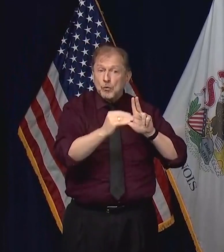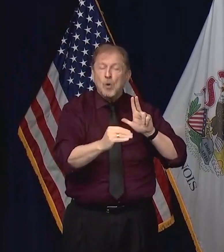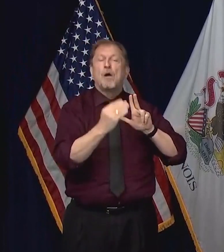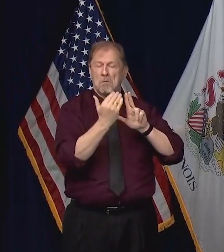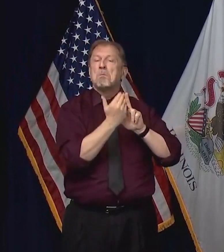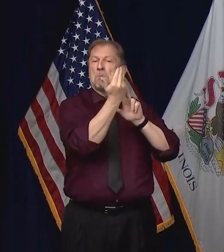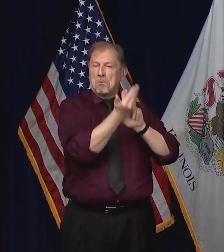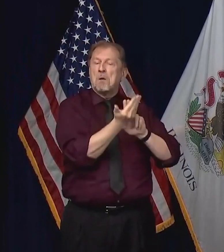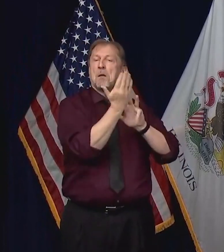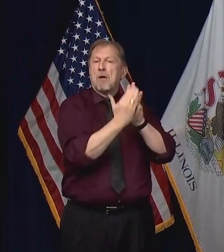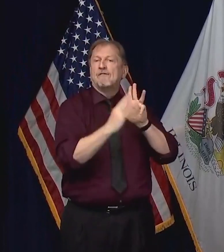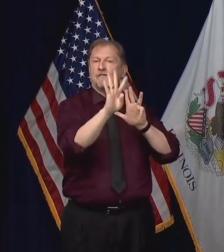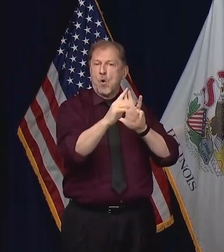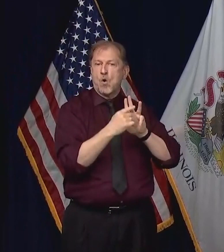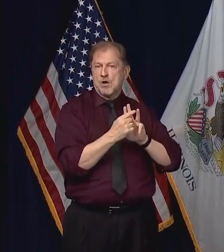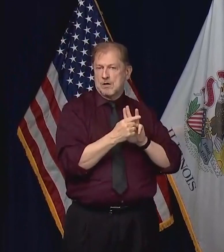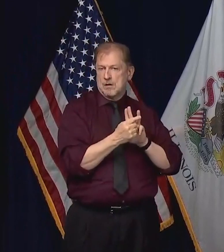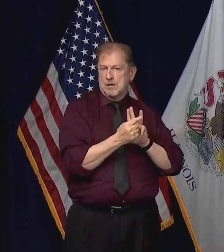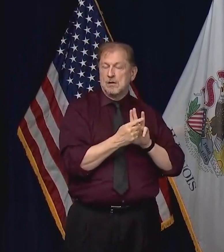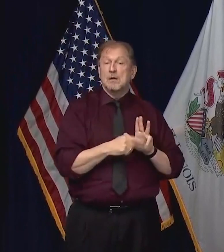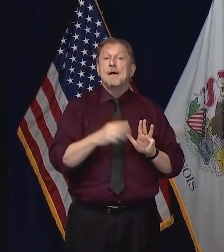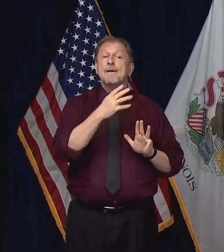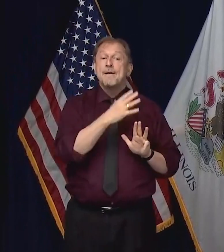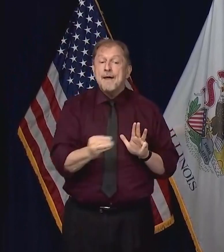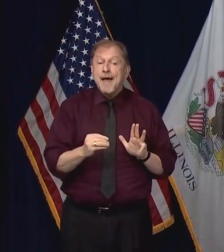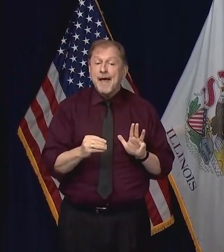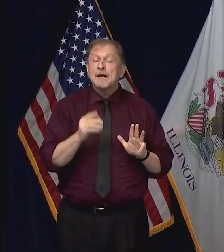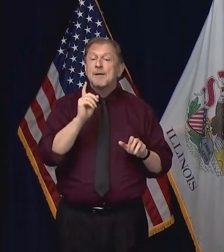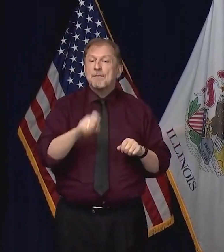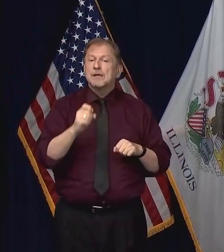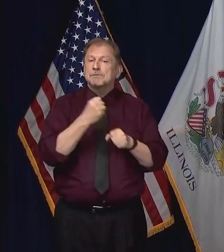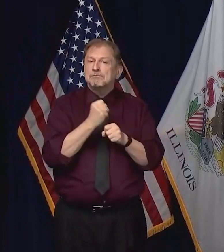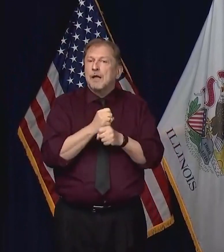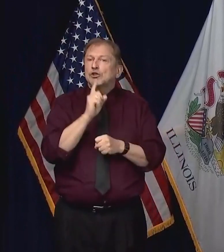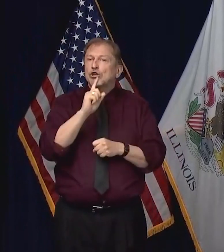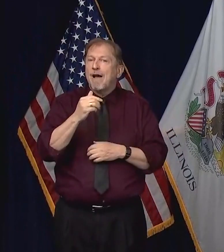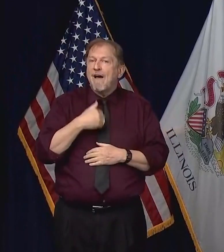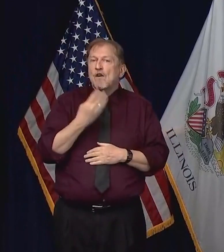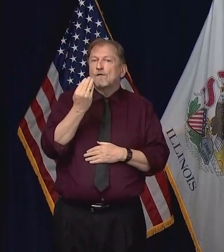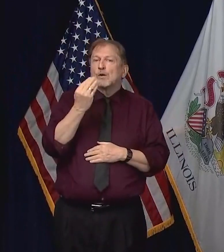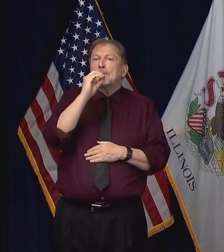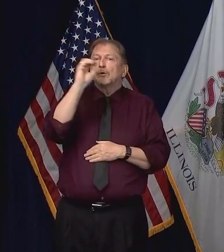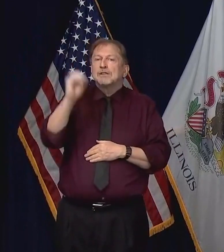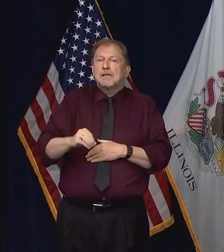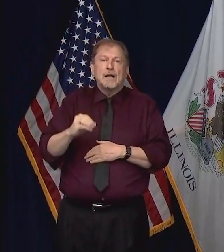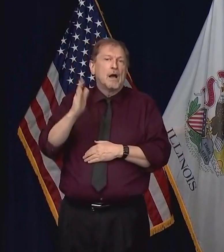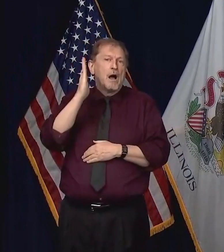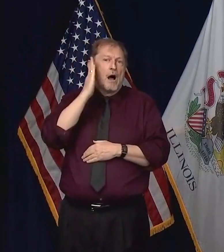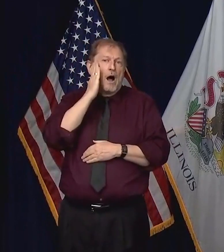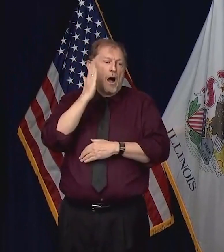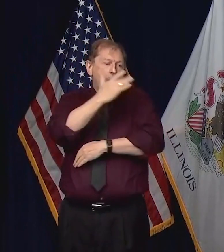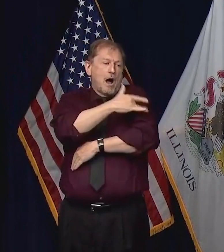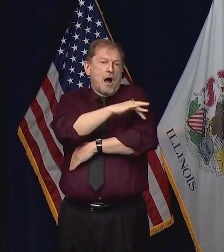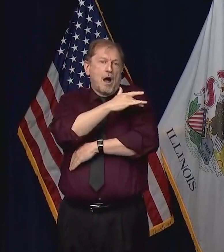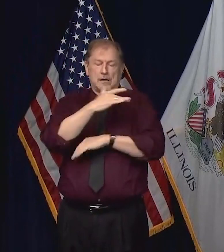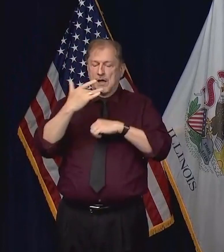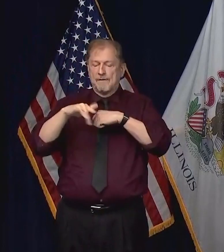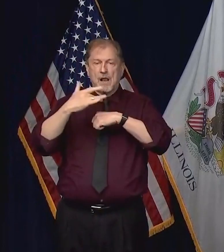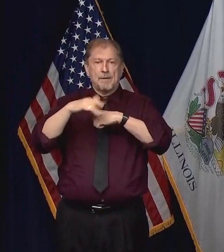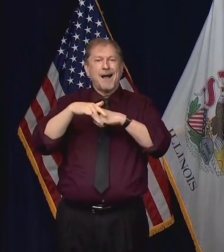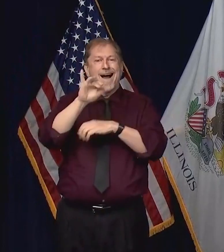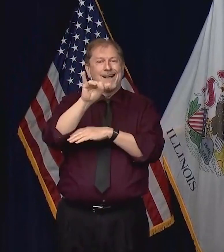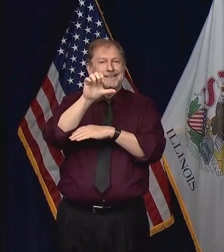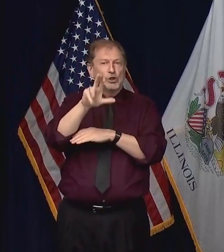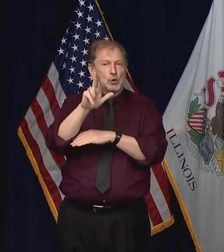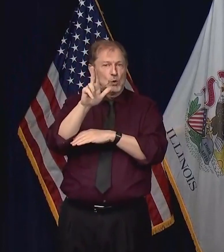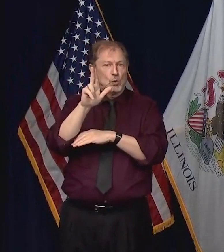region must maintain the availability of a surge threshold of 14% availability of ICU beds, of